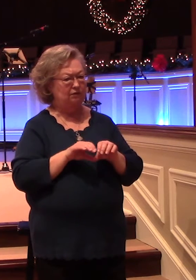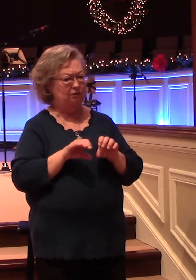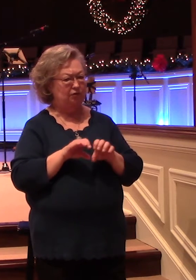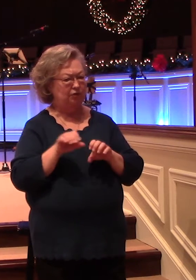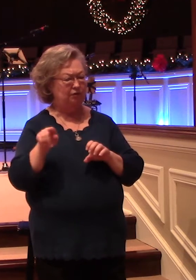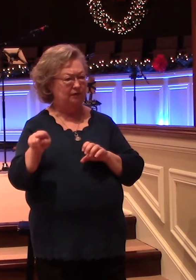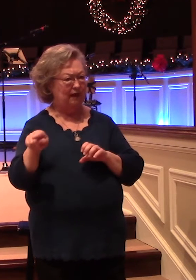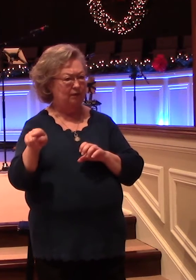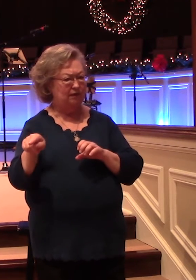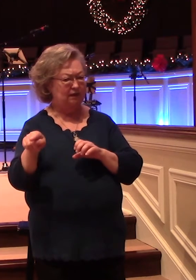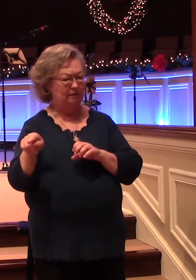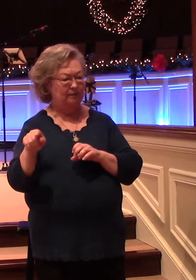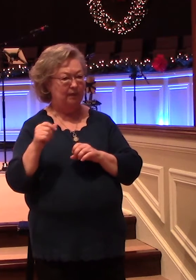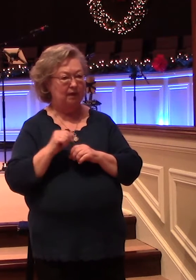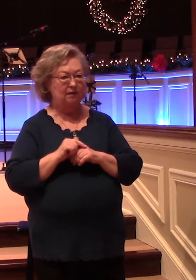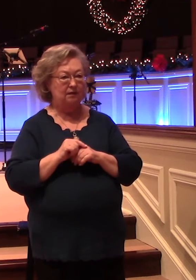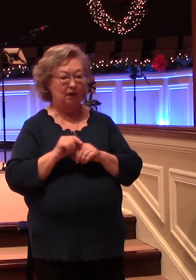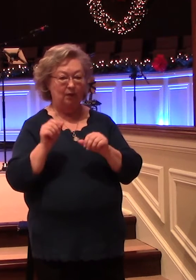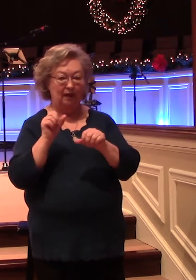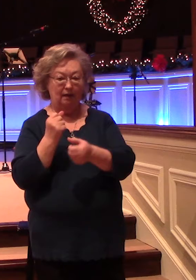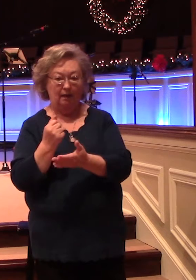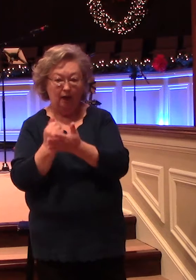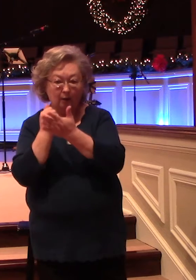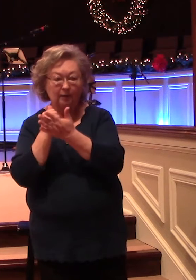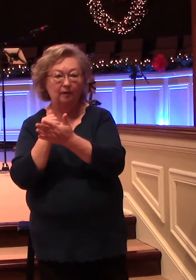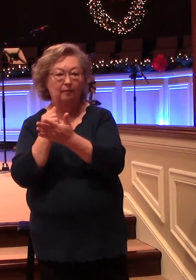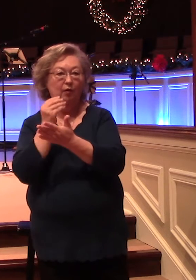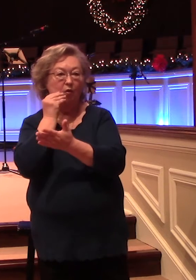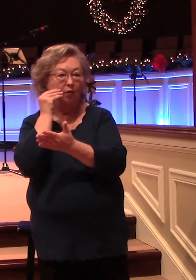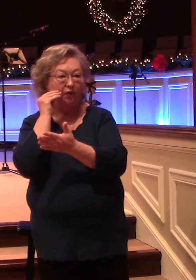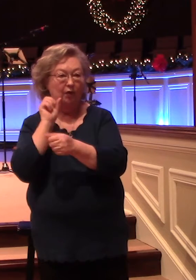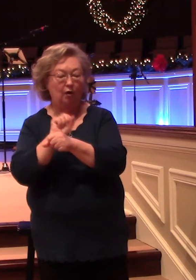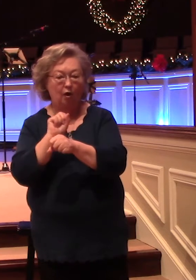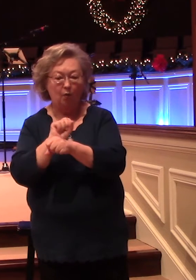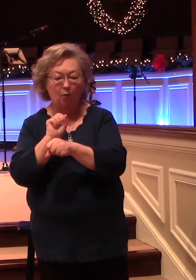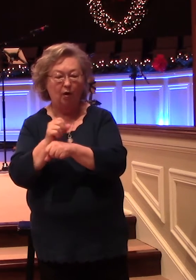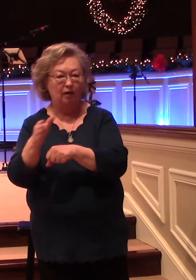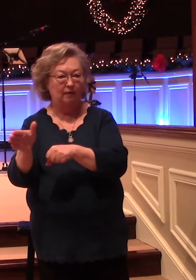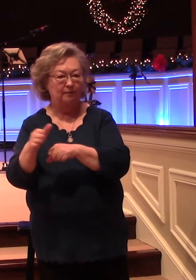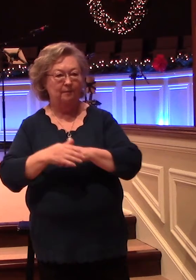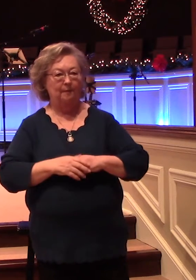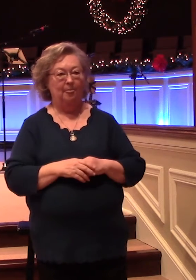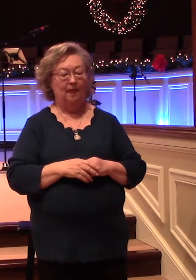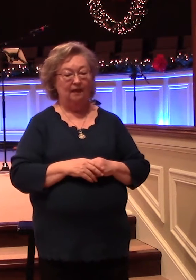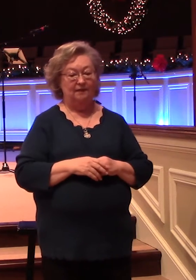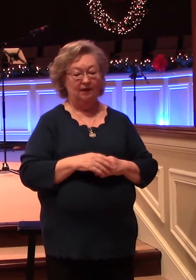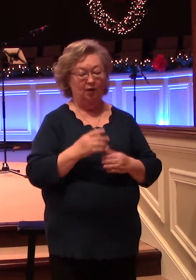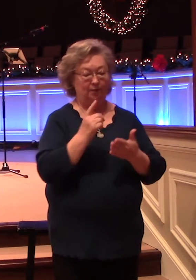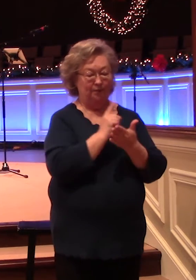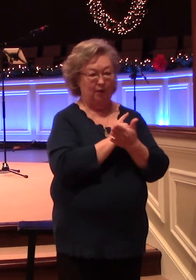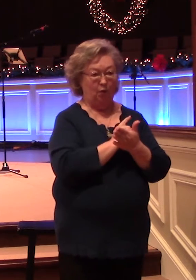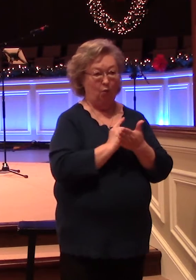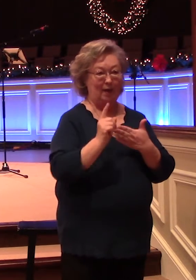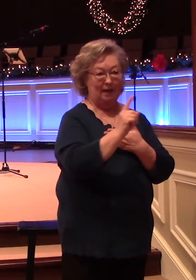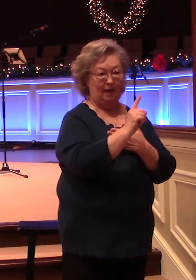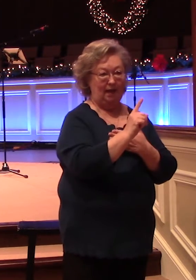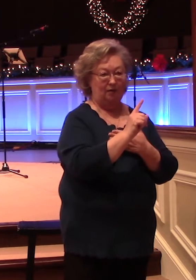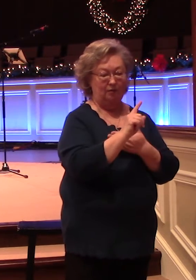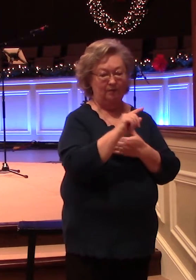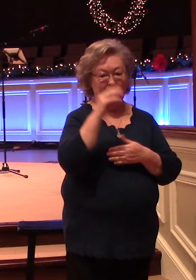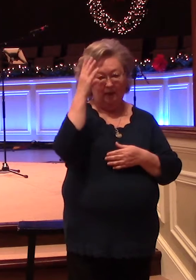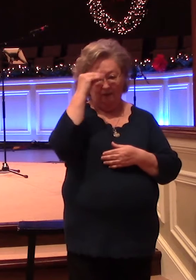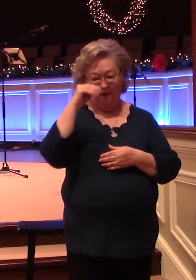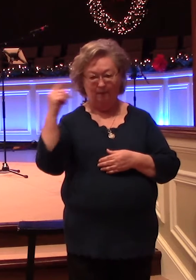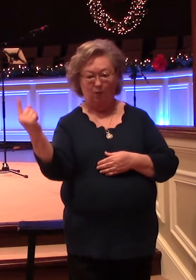several more days. The young man came into class the next time around and said, my life has